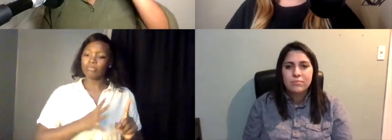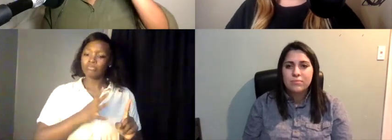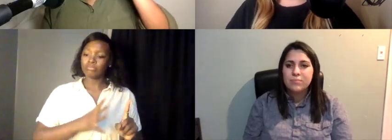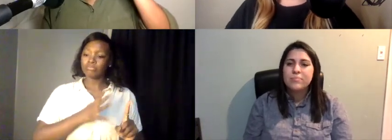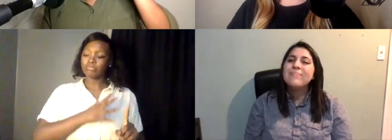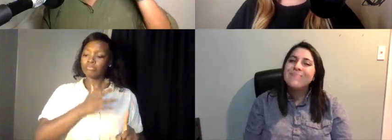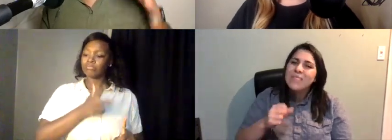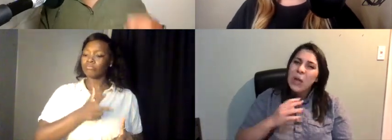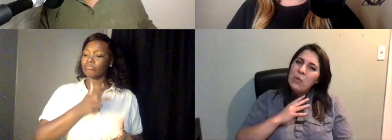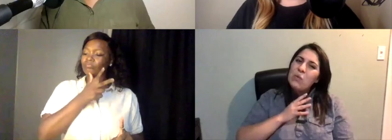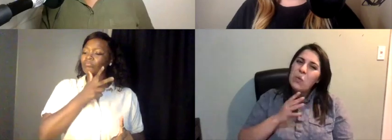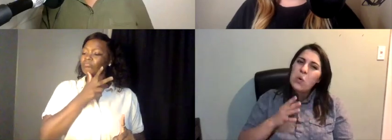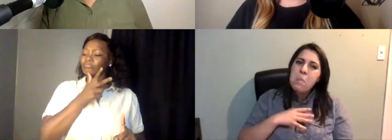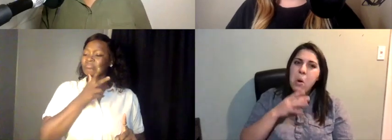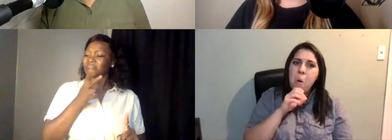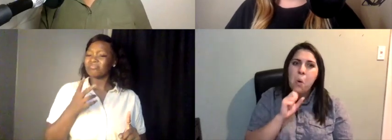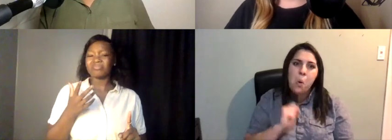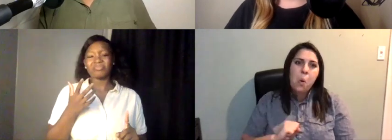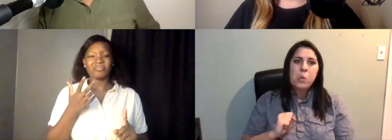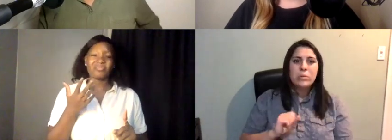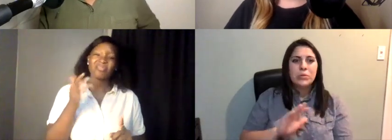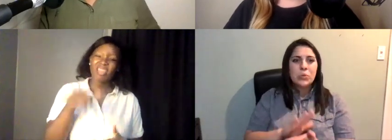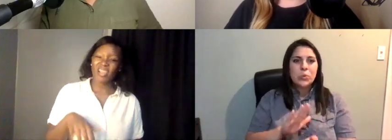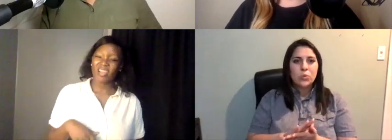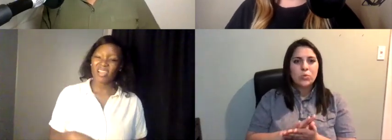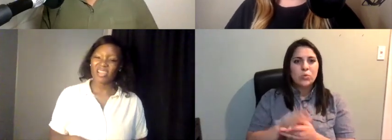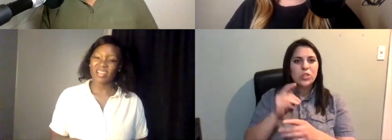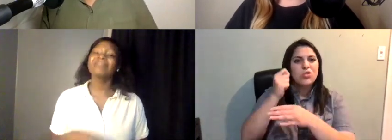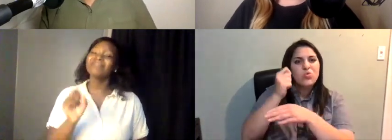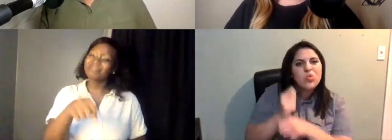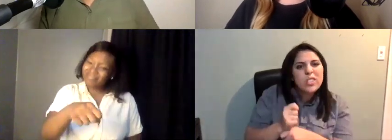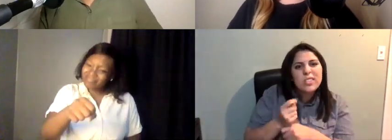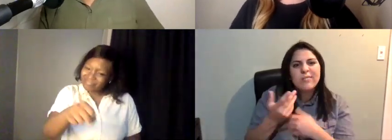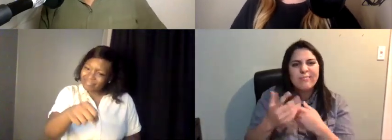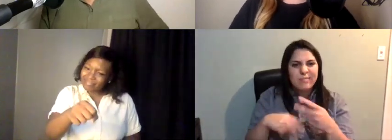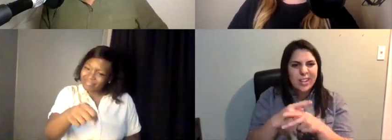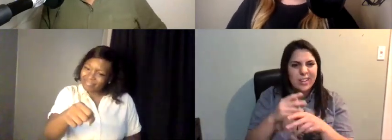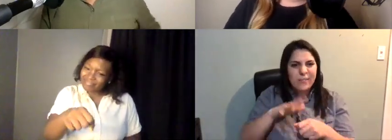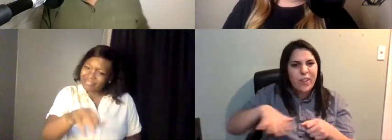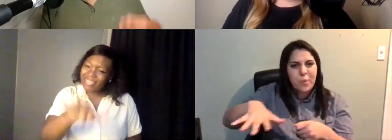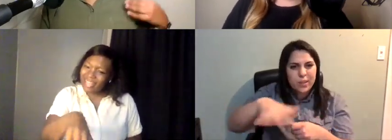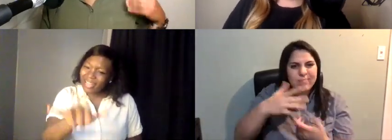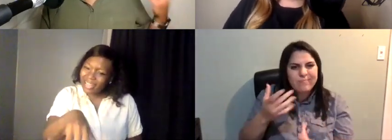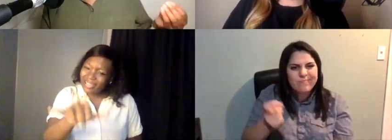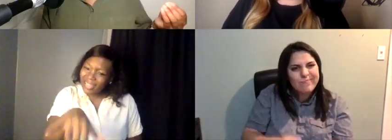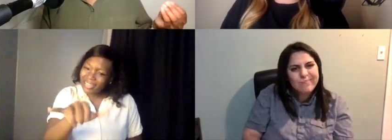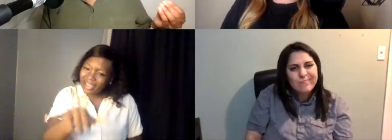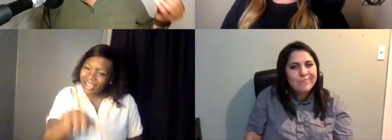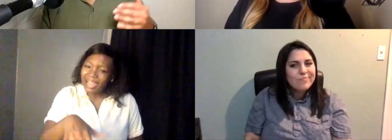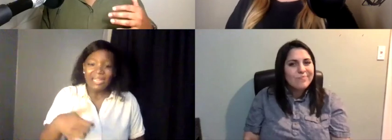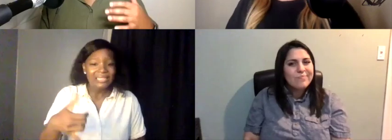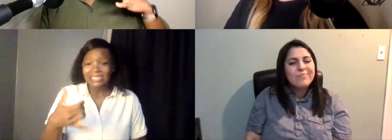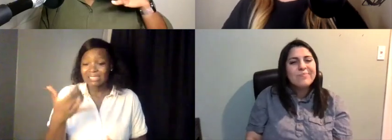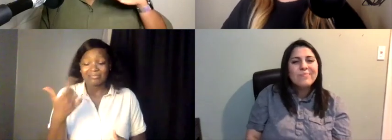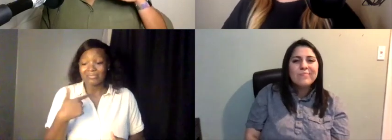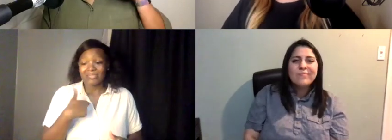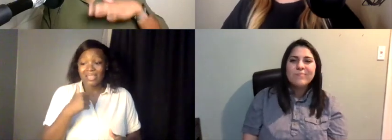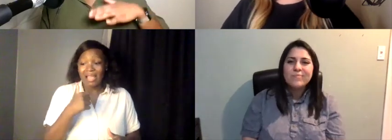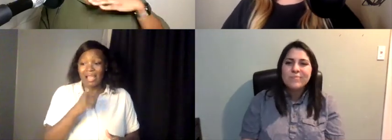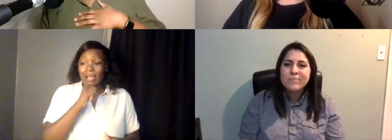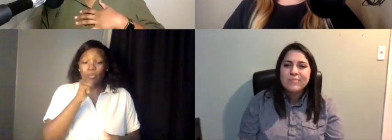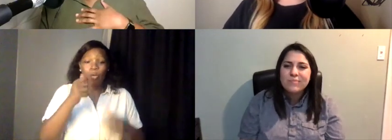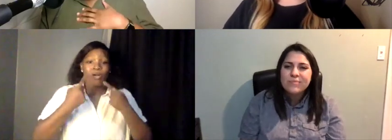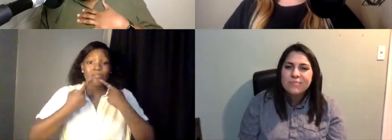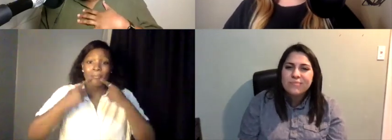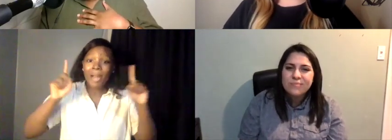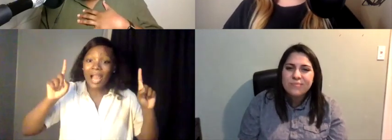like uptight, old school tradition kind of. Yeah. That I would just not thrive in. I would have to really like diminish